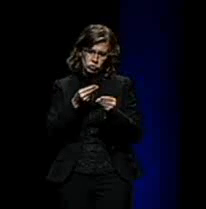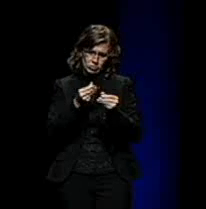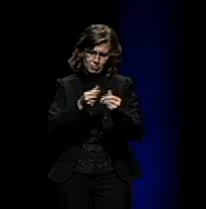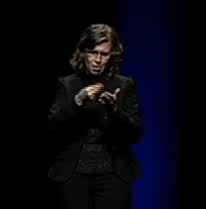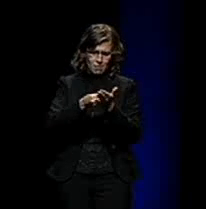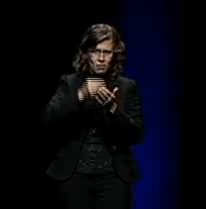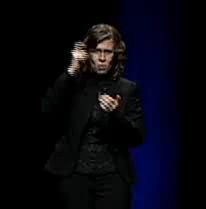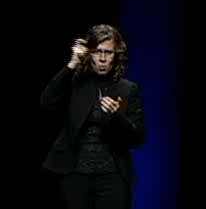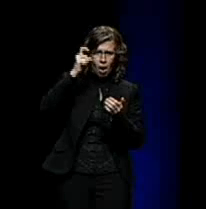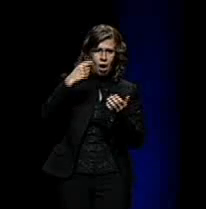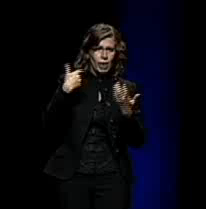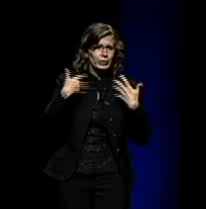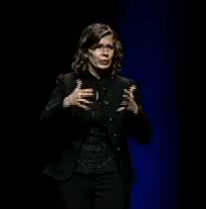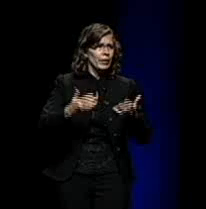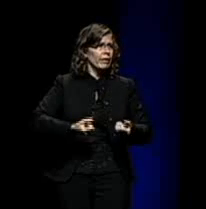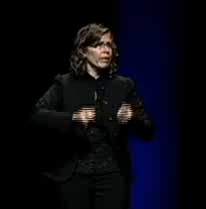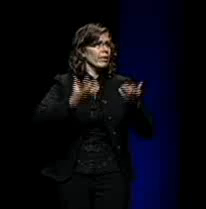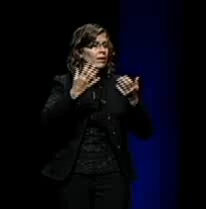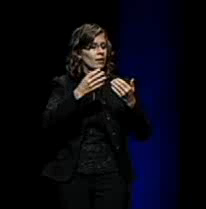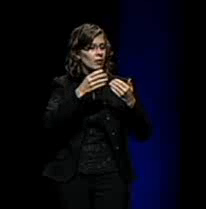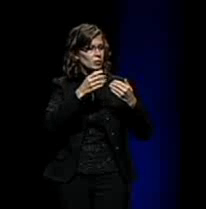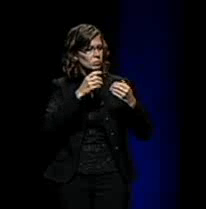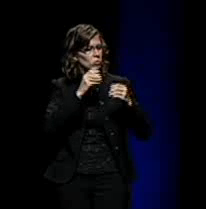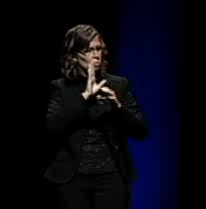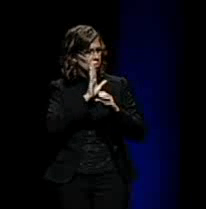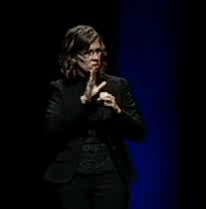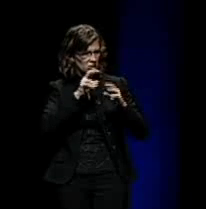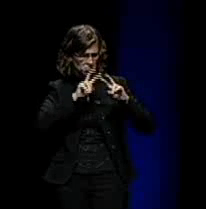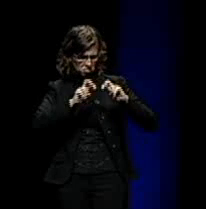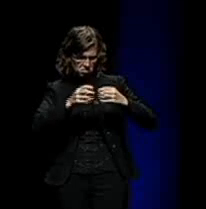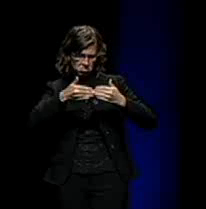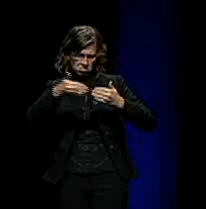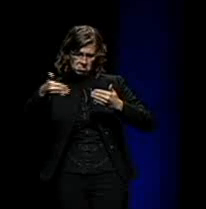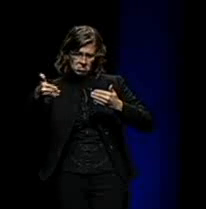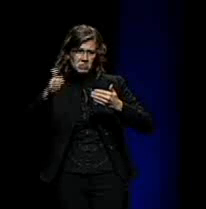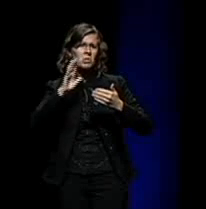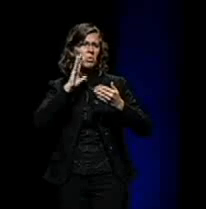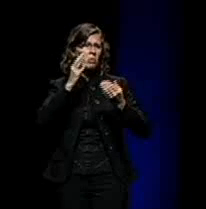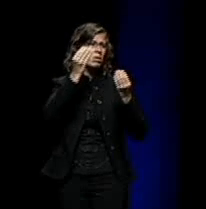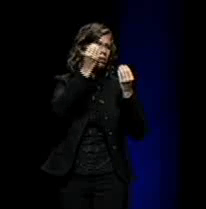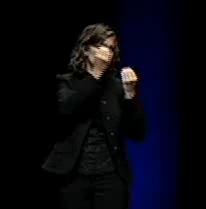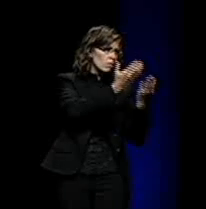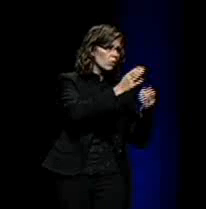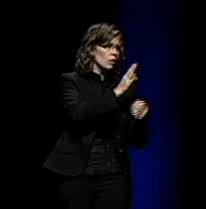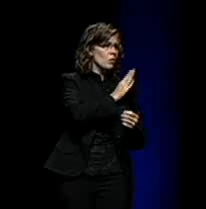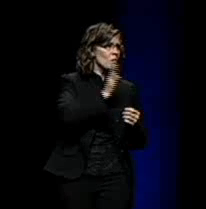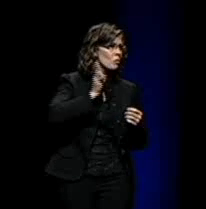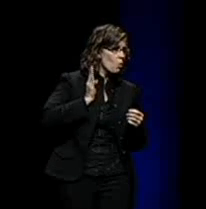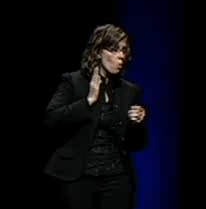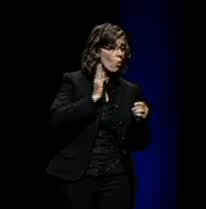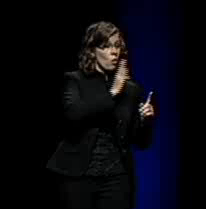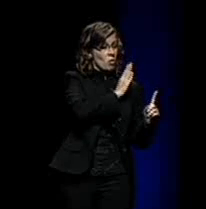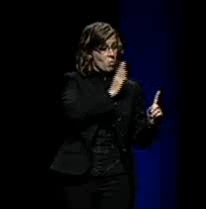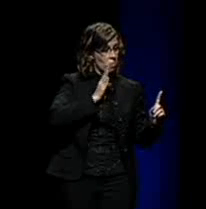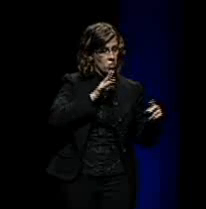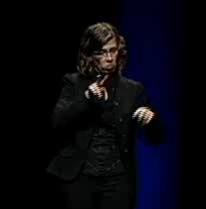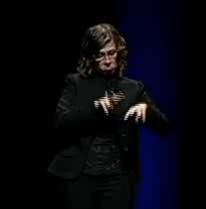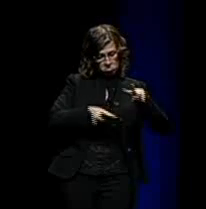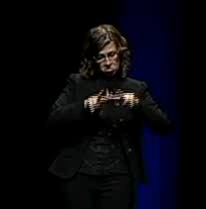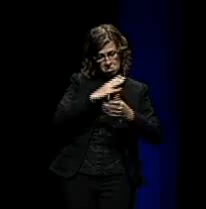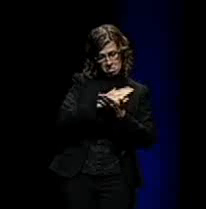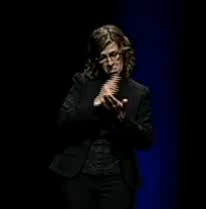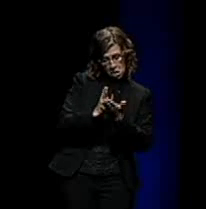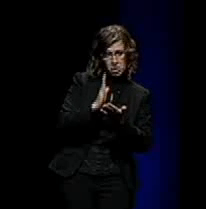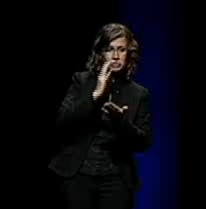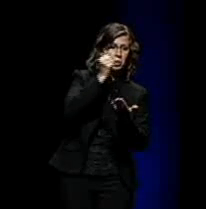we don't have a total cost yet to communicate. Obviously, that has to be communicated to the board. The board has to approve that, and it has to